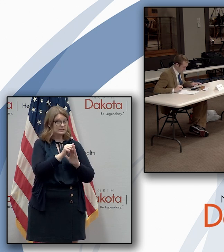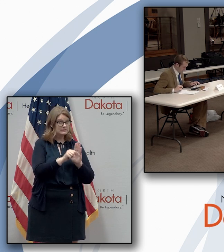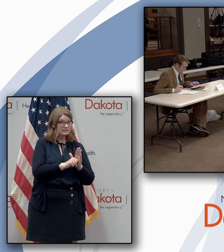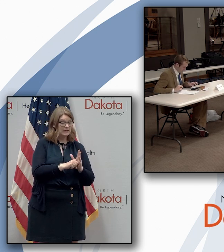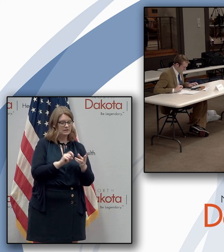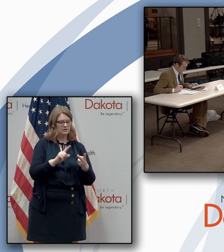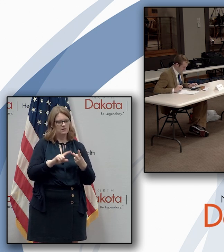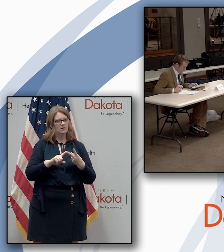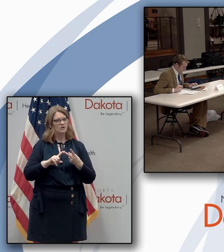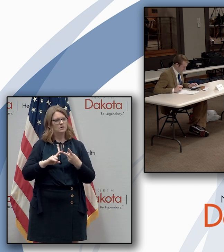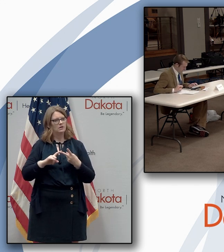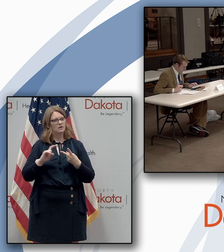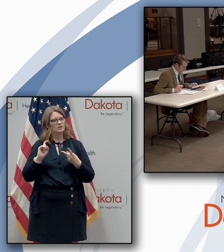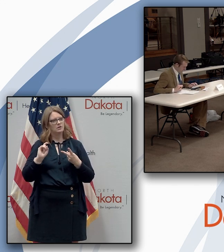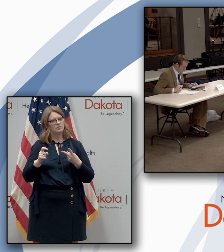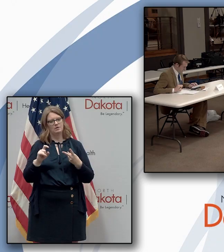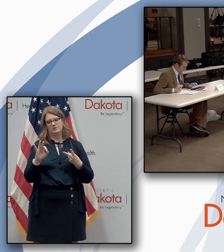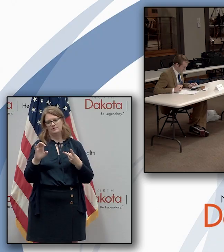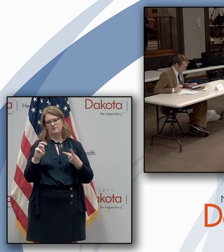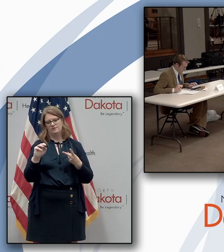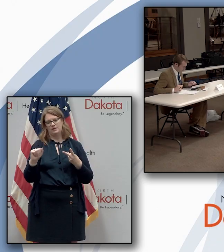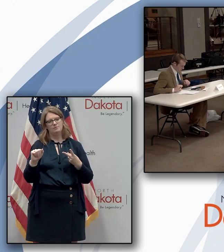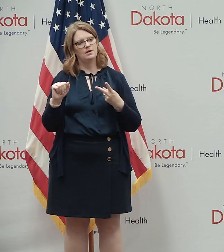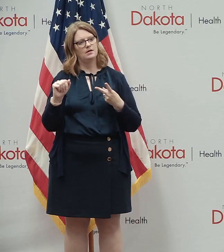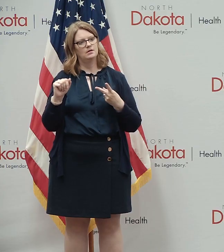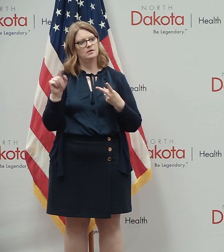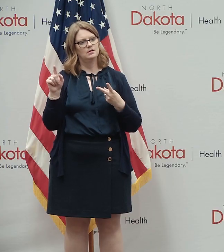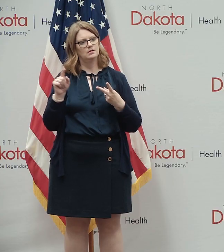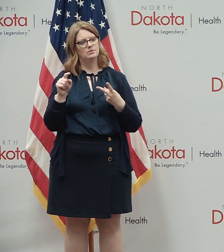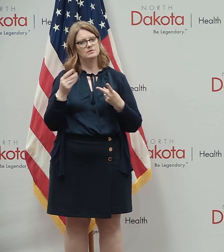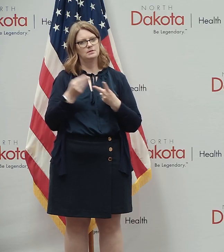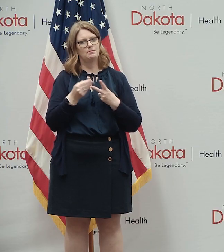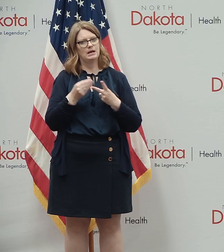is the grant amount from FEMA for Project Renew?